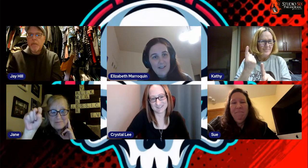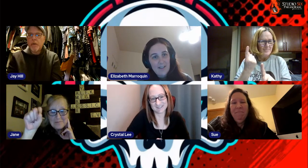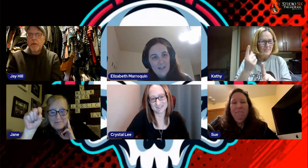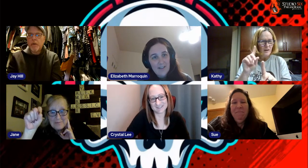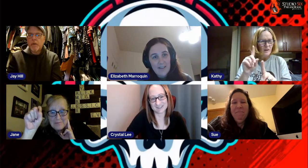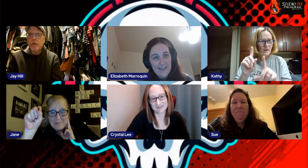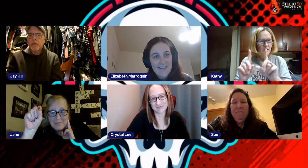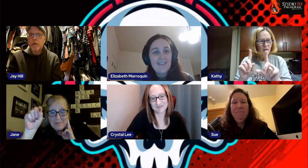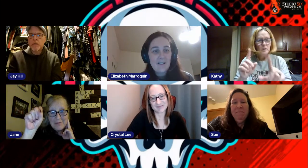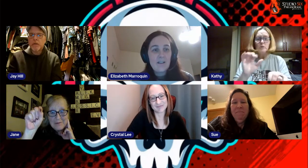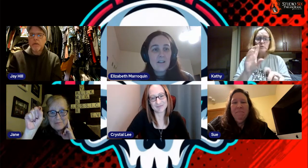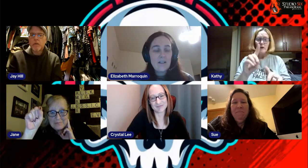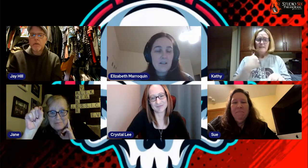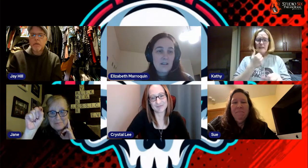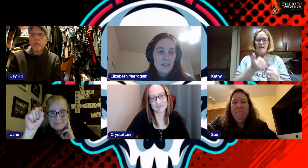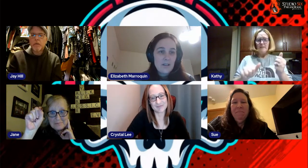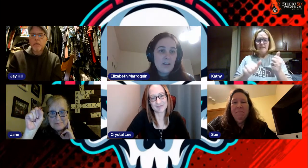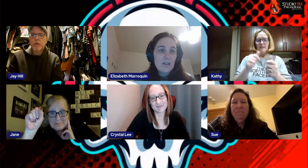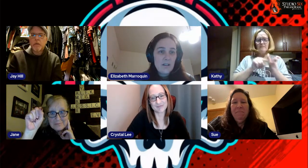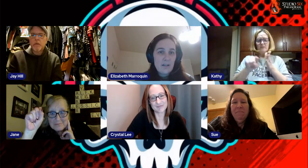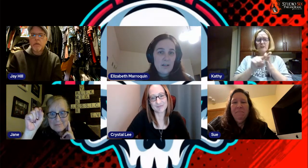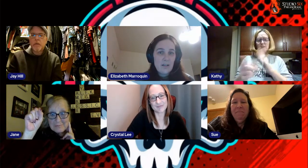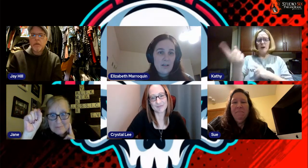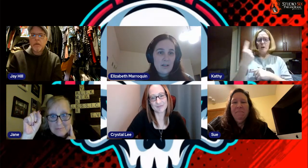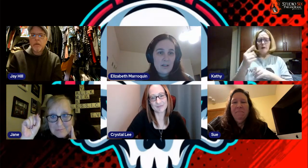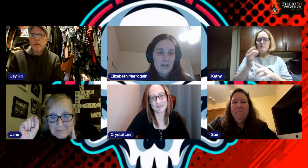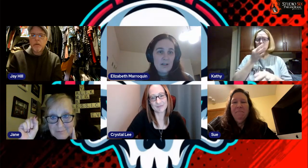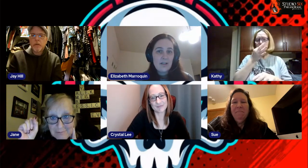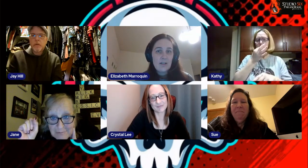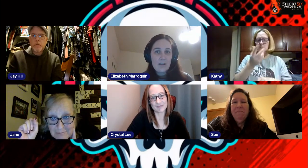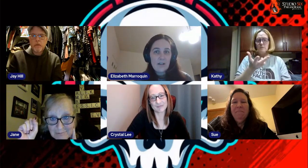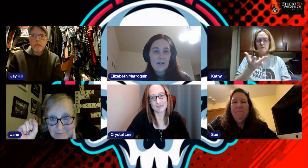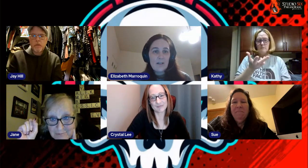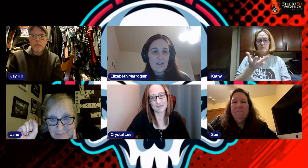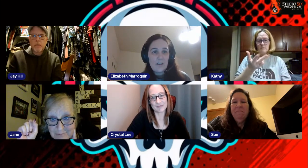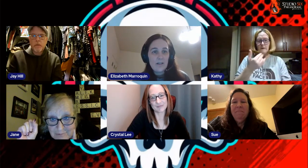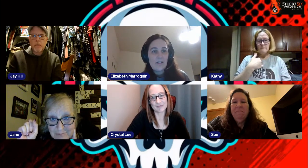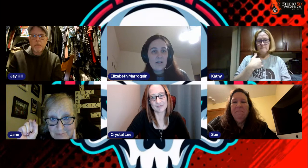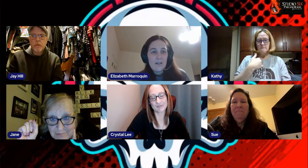coming up? Do you guys have any investigation coming up soon?